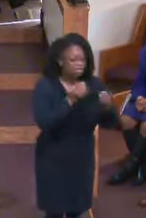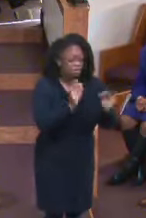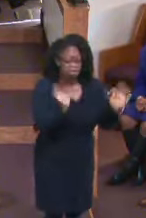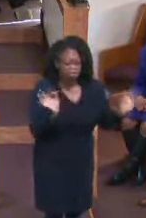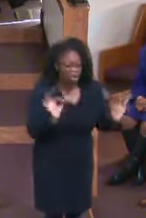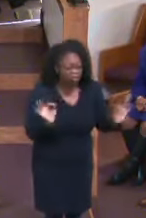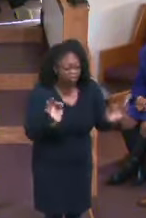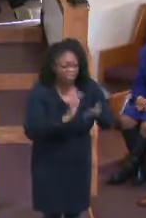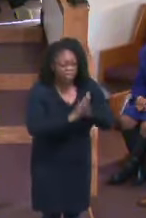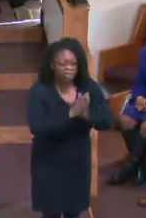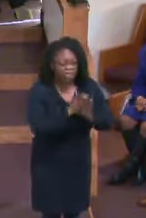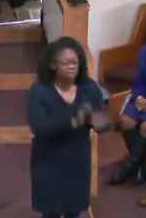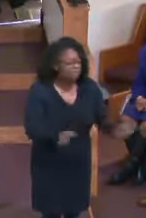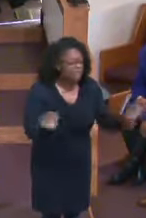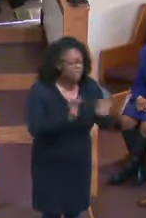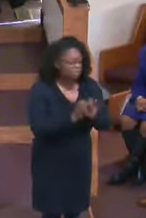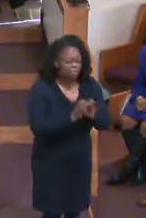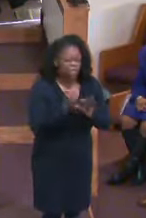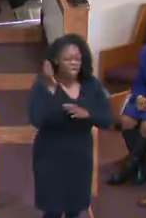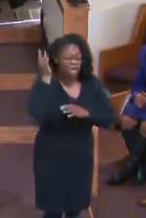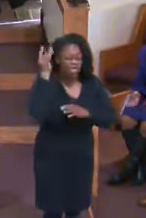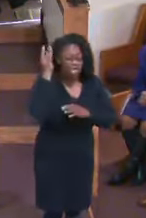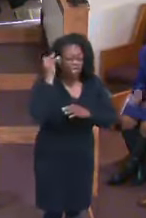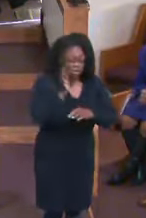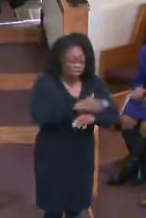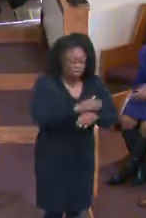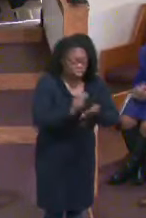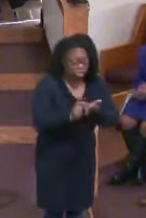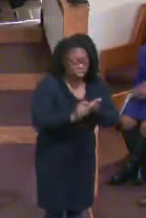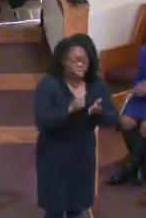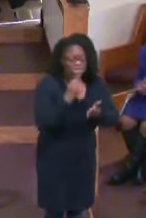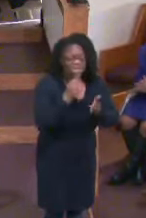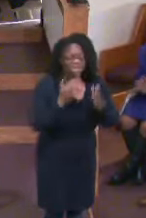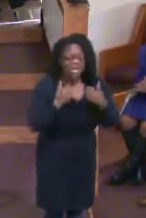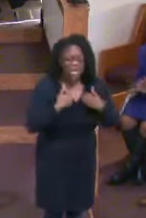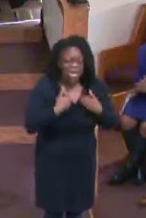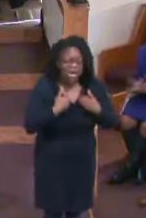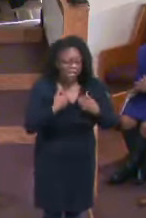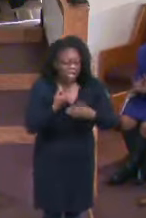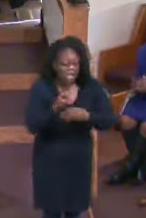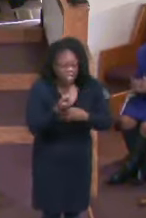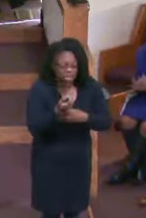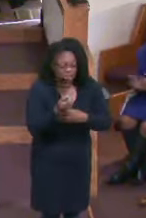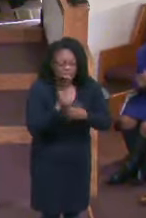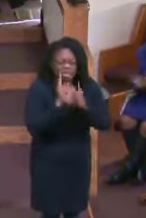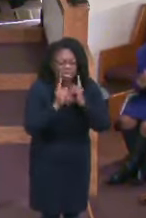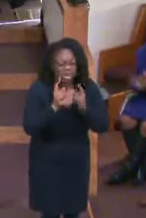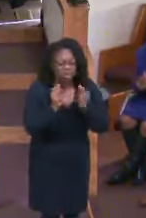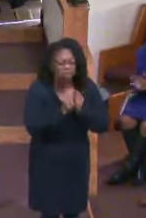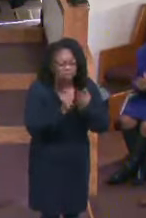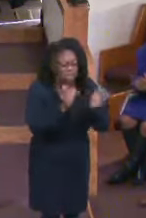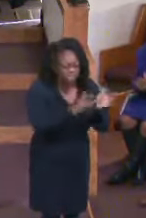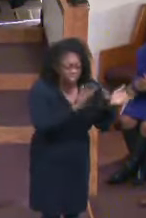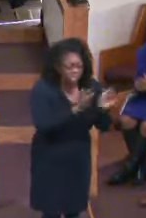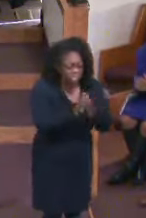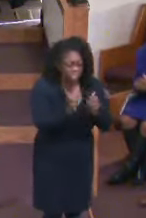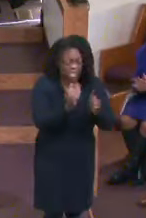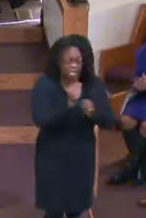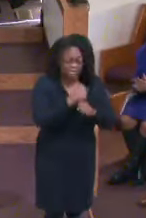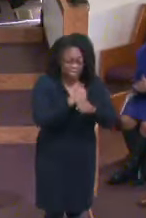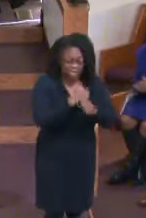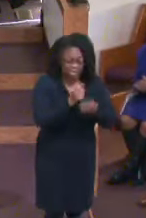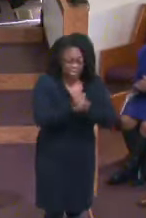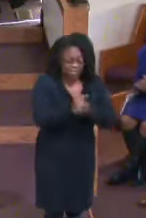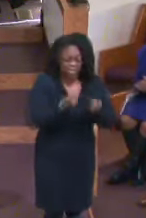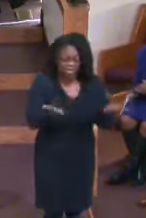why the songwriter says, have a little talk with Jesus. We'll make things all right. And that's my word to you,